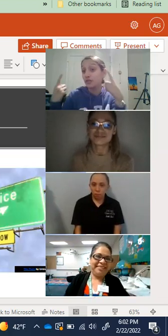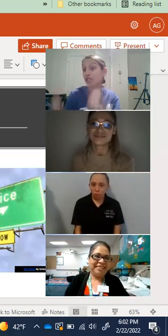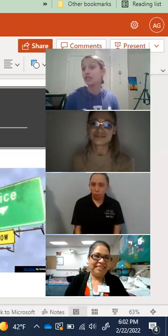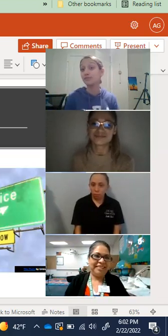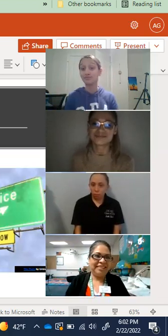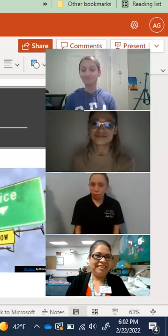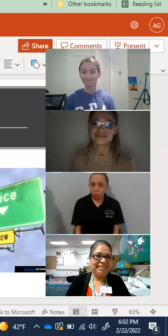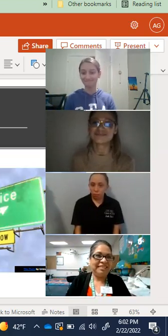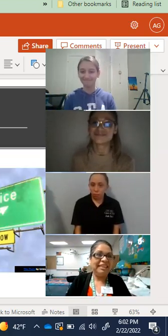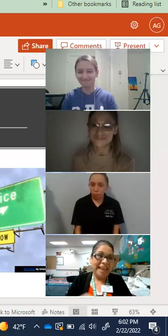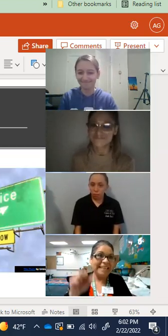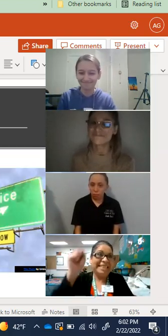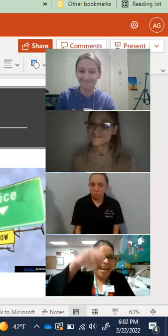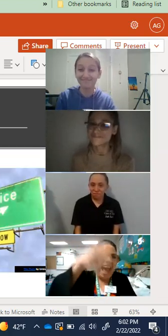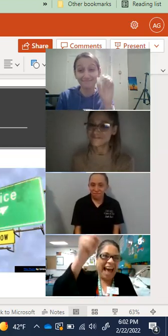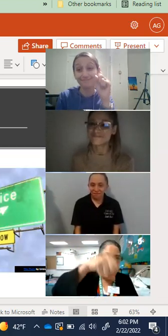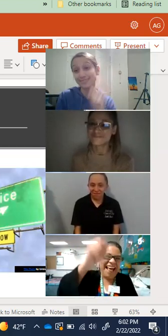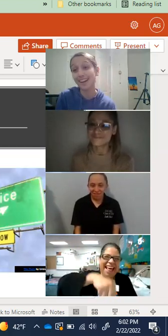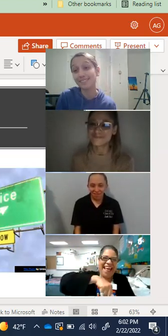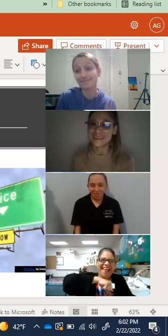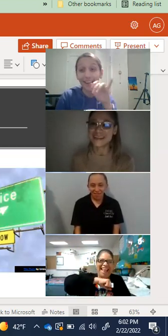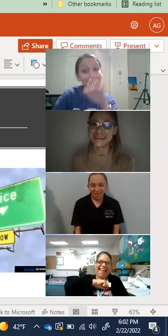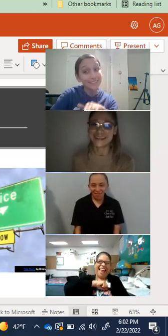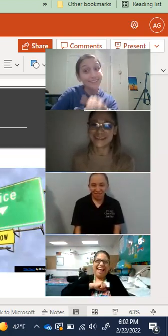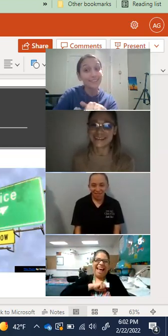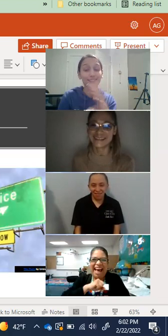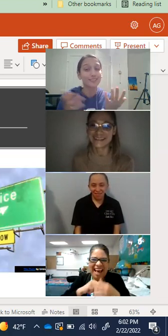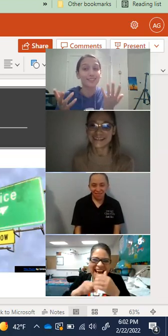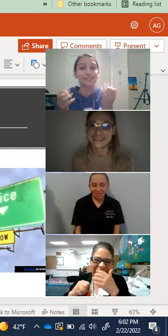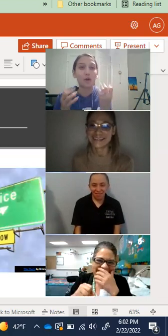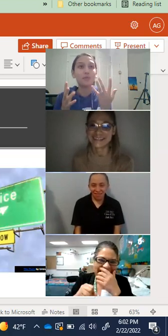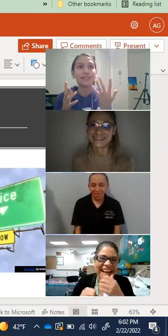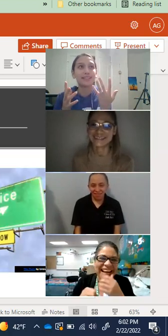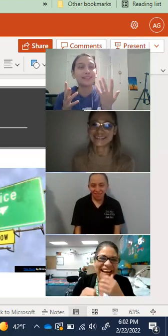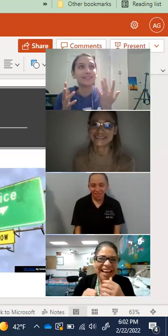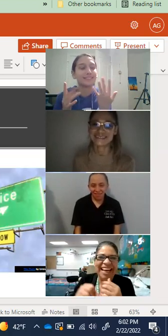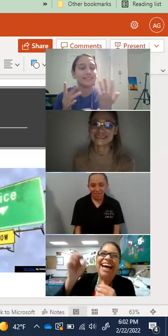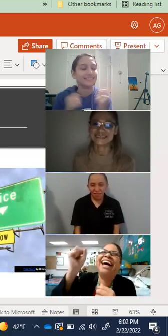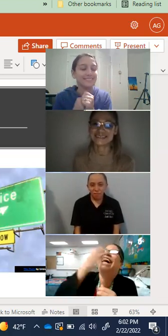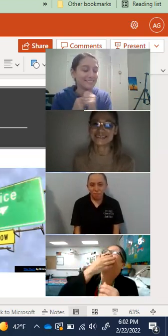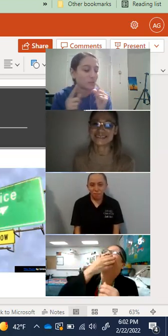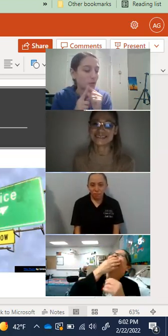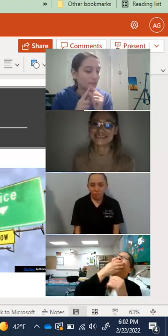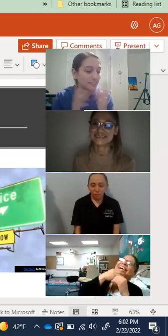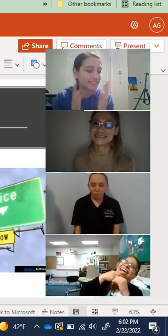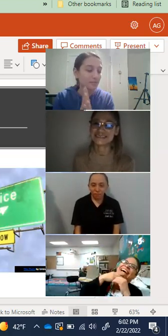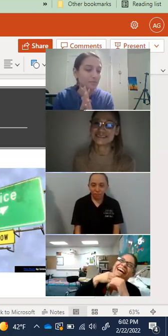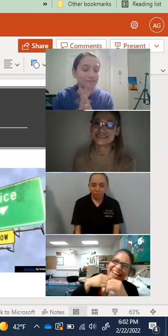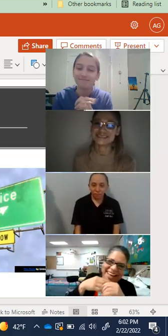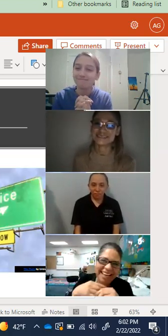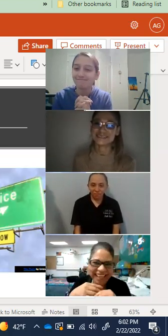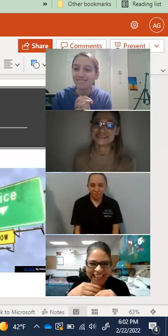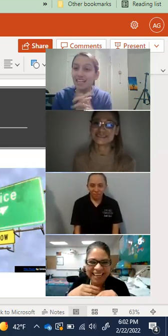English though for you. Yes. Yeah, that's English. There's just so many Crazy. words